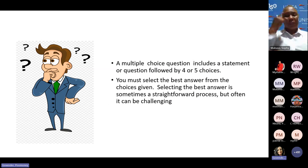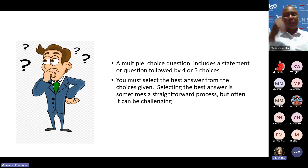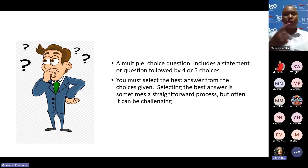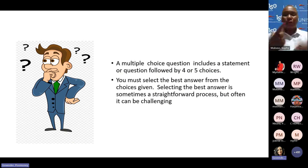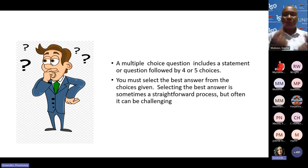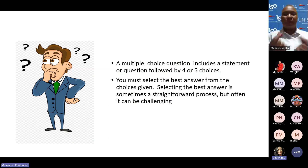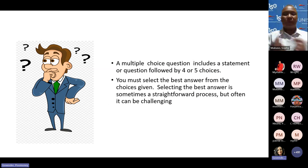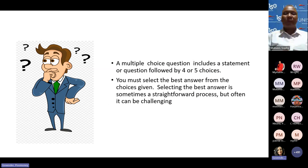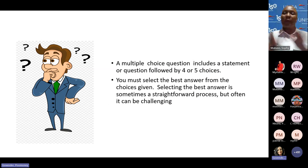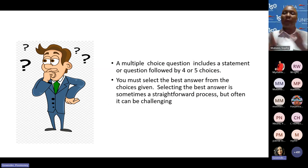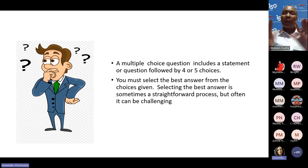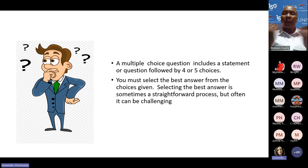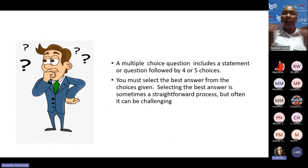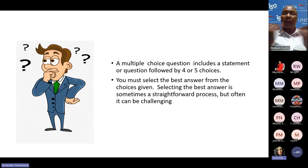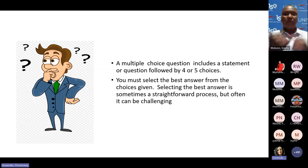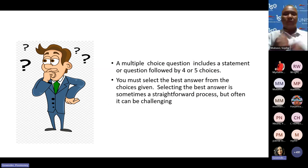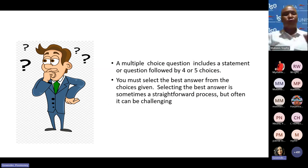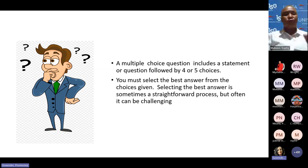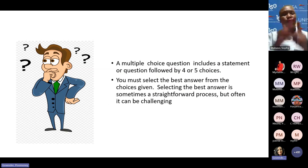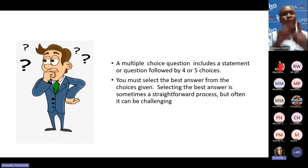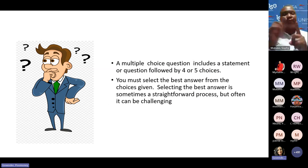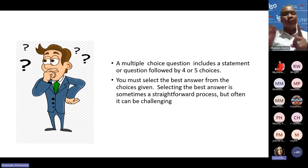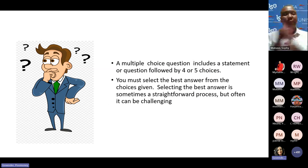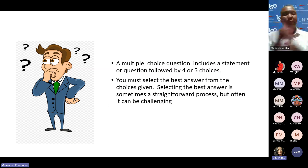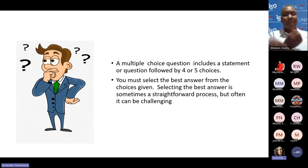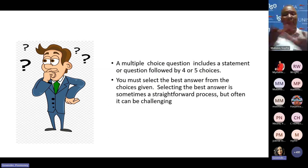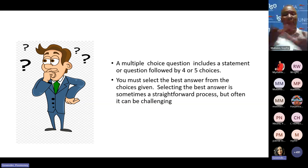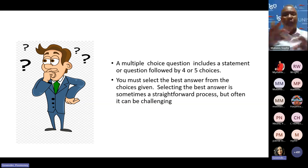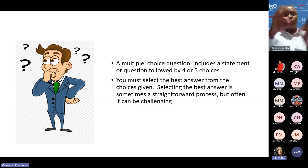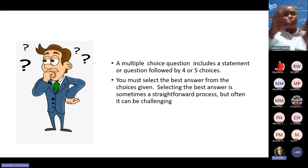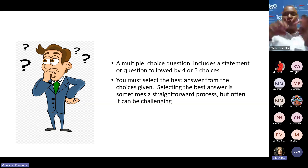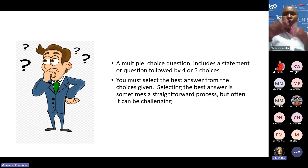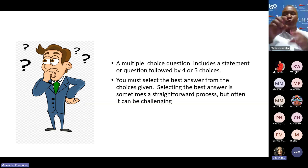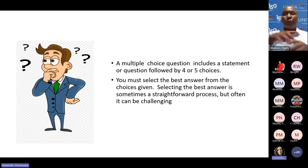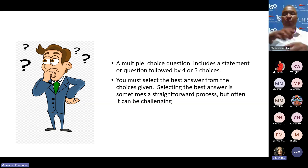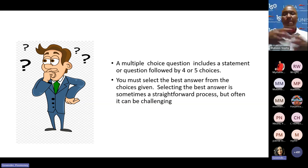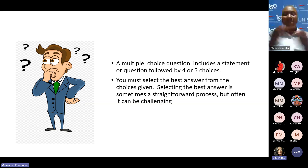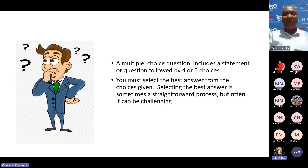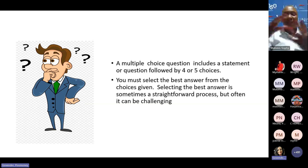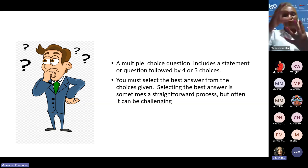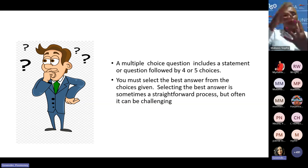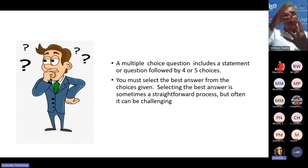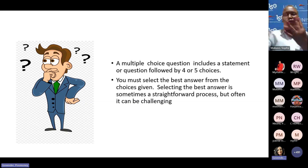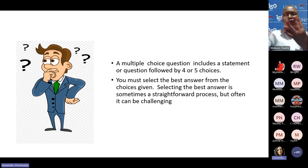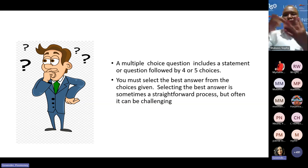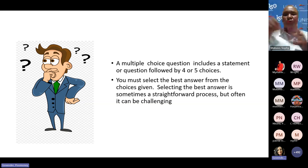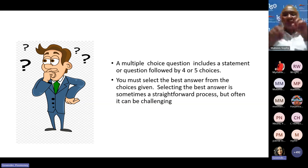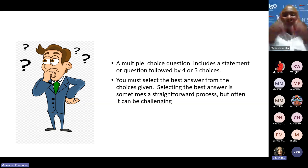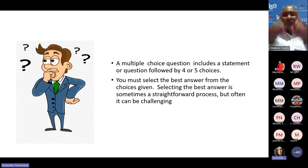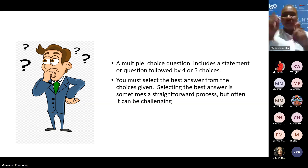Now, colleagues, let us look at multiple choice questions. This is a different type of